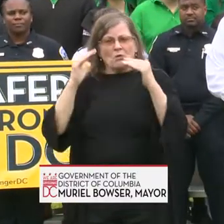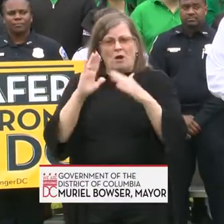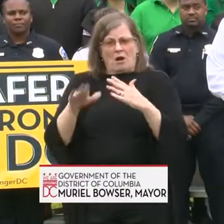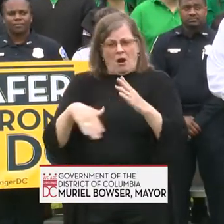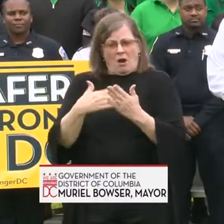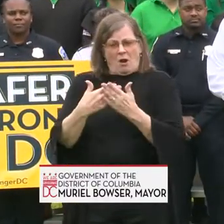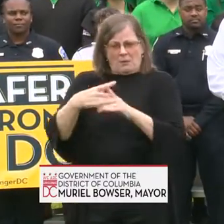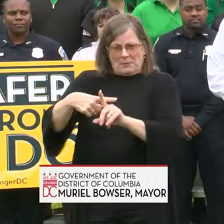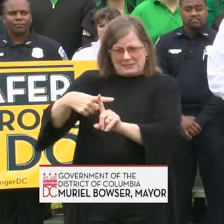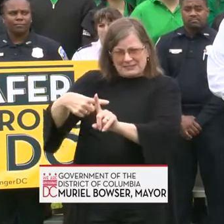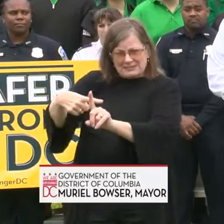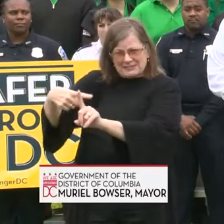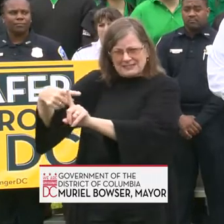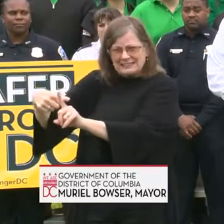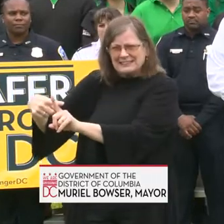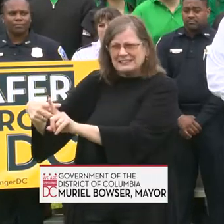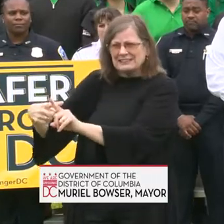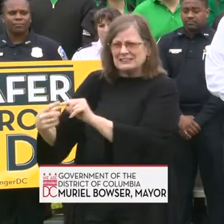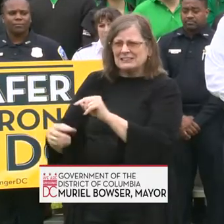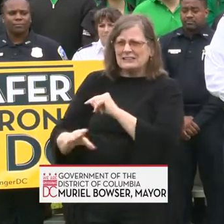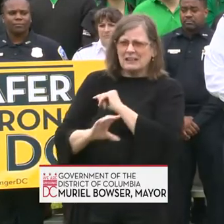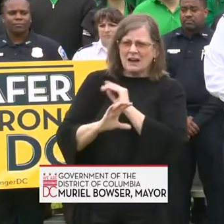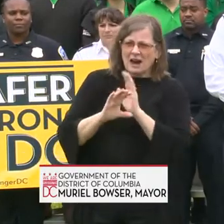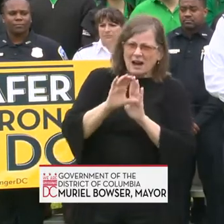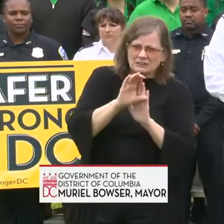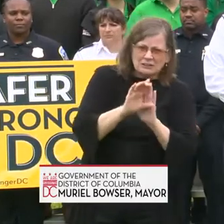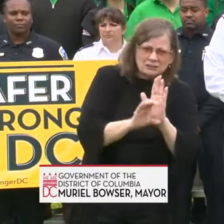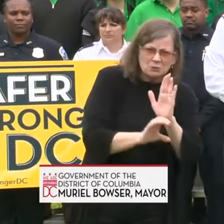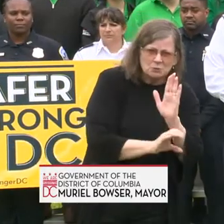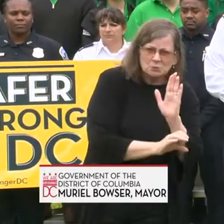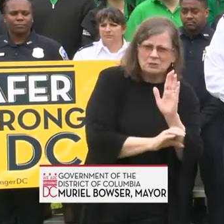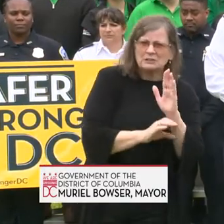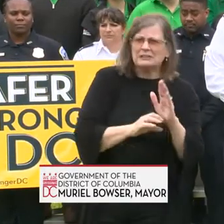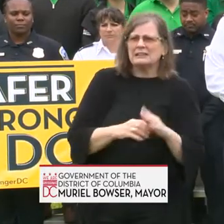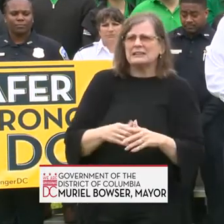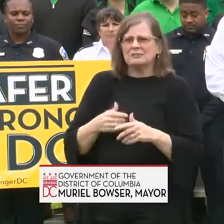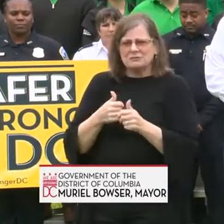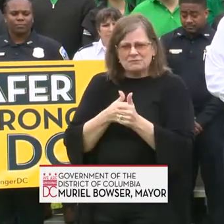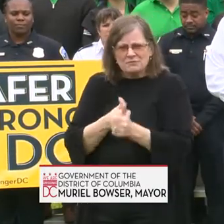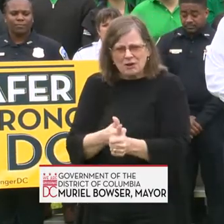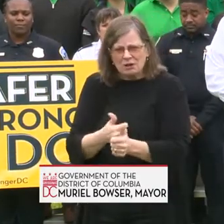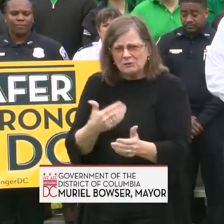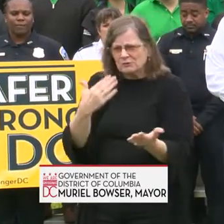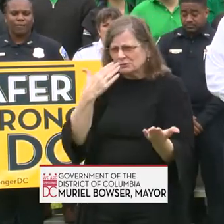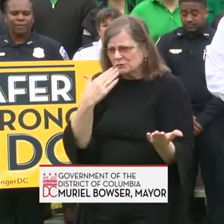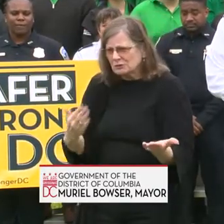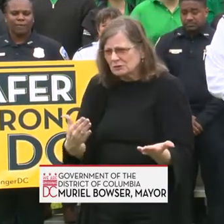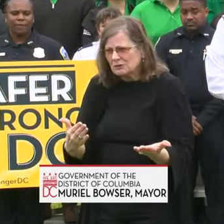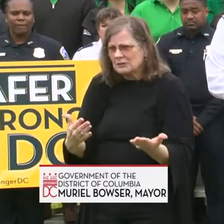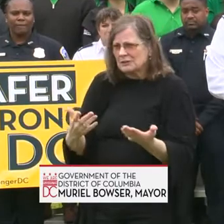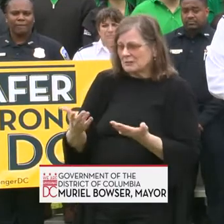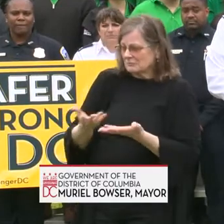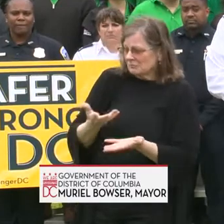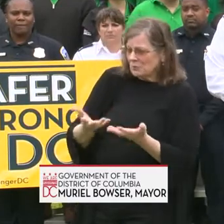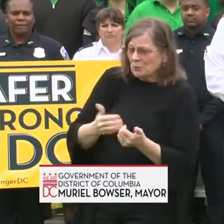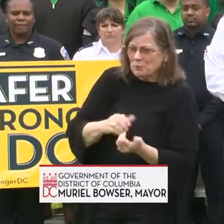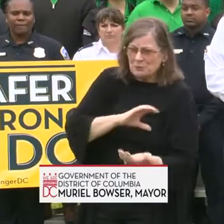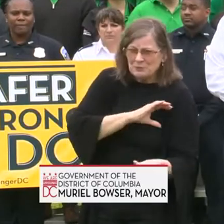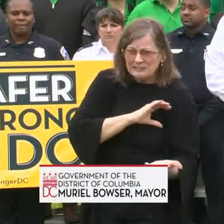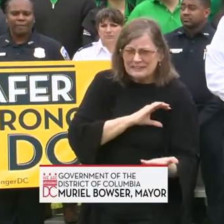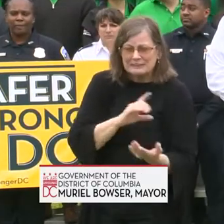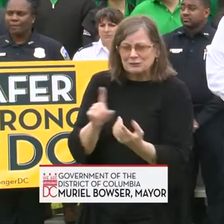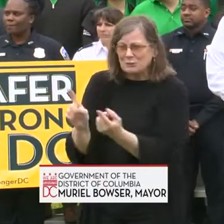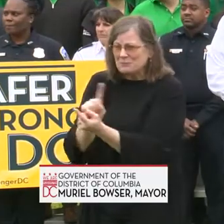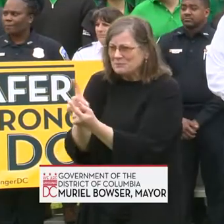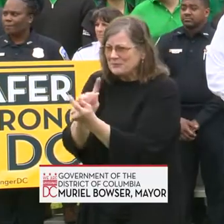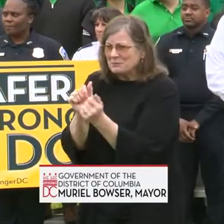positive, constitutional interactions with police, but also being out in communities, meeting with people, being